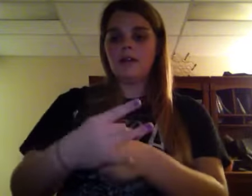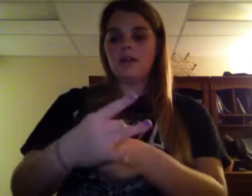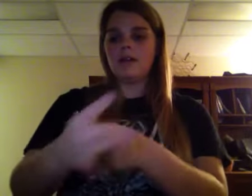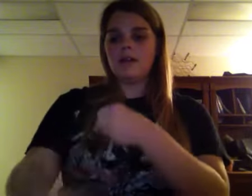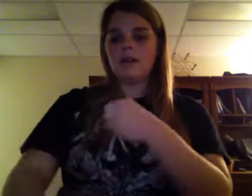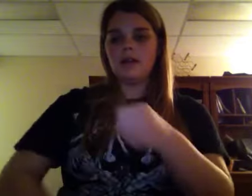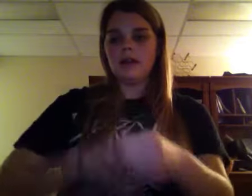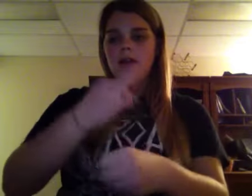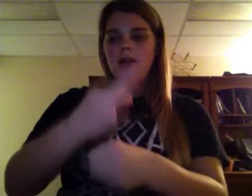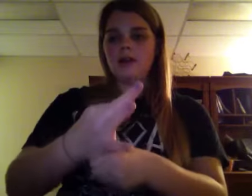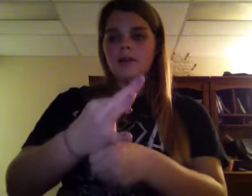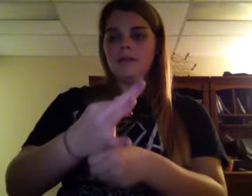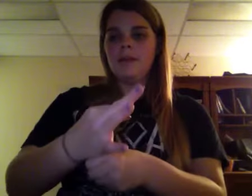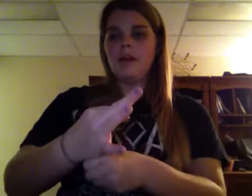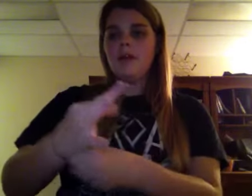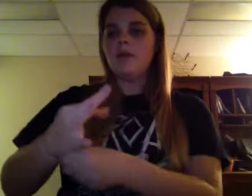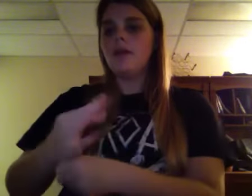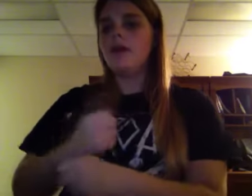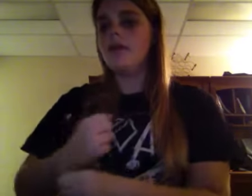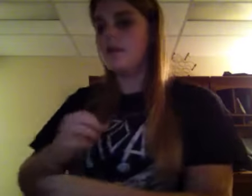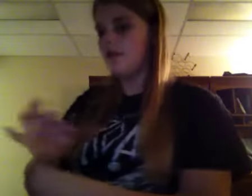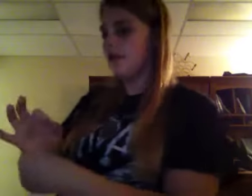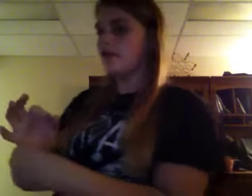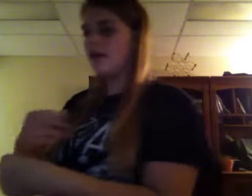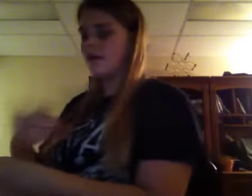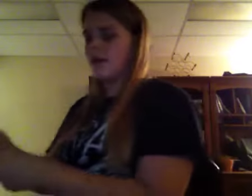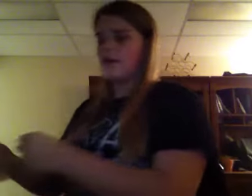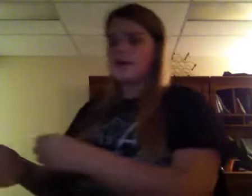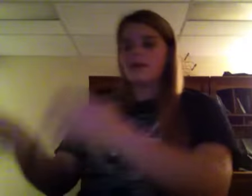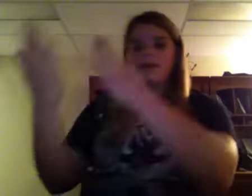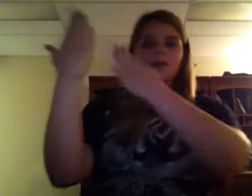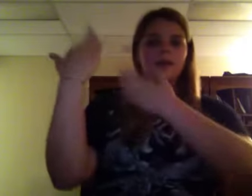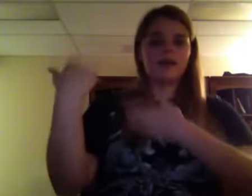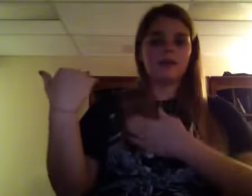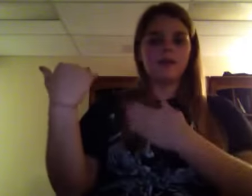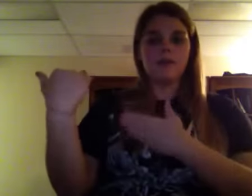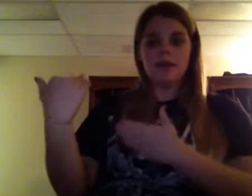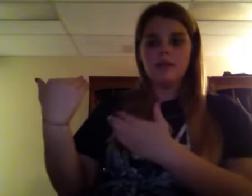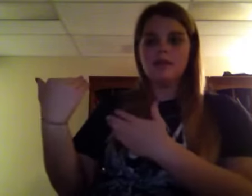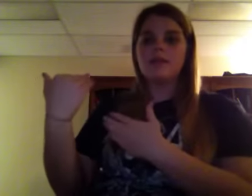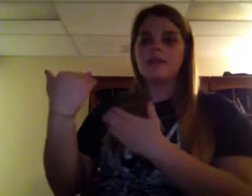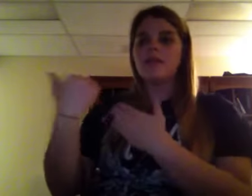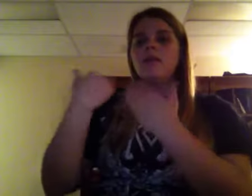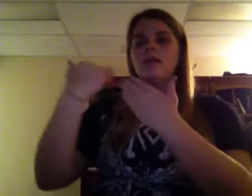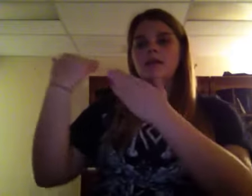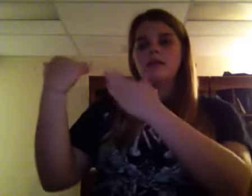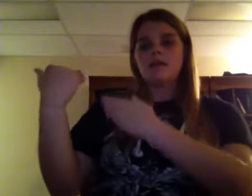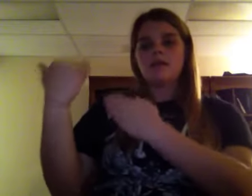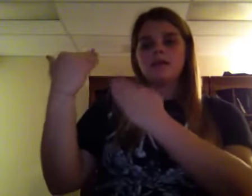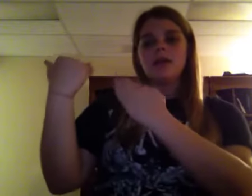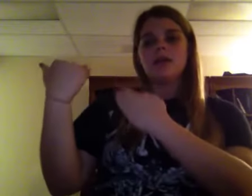year, 9 year. But if you're going to talk about like things that happened in the past and talk about time,